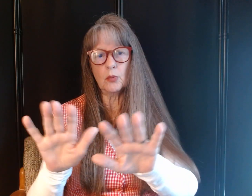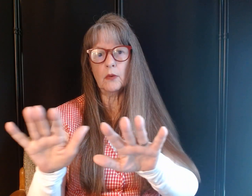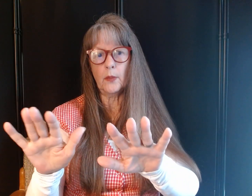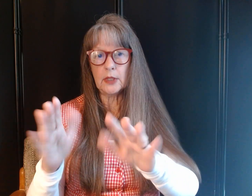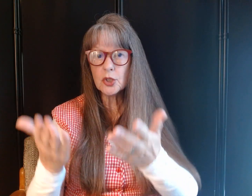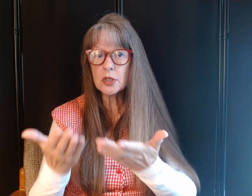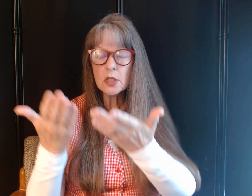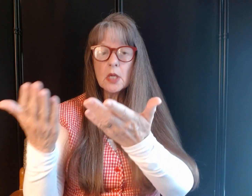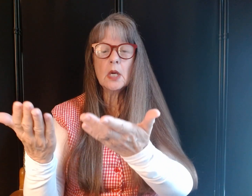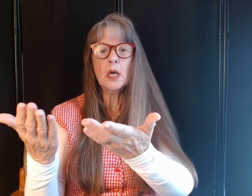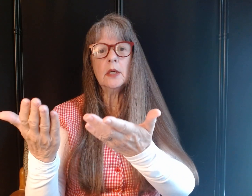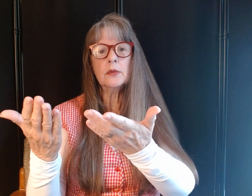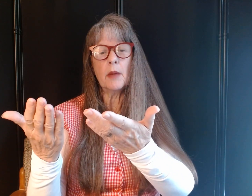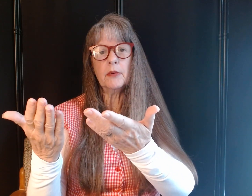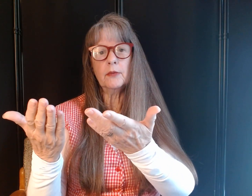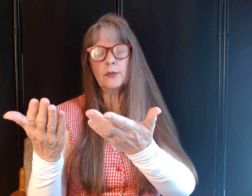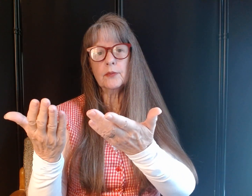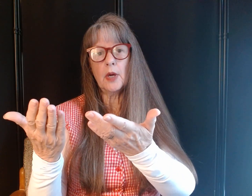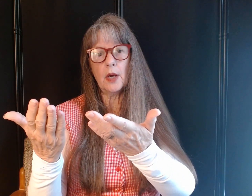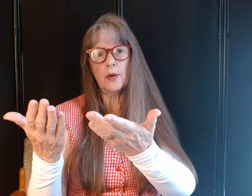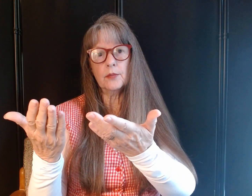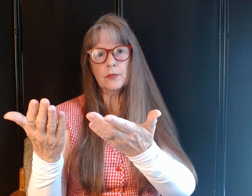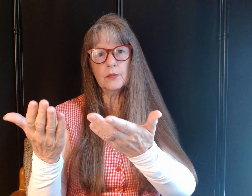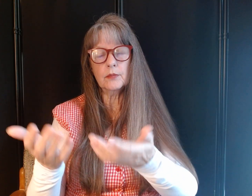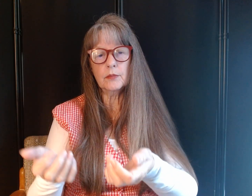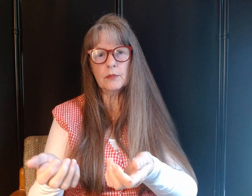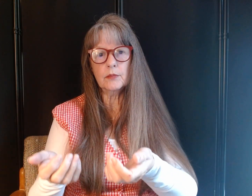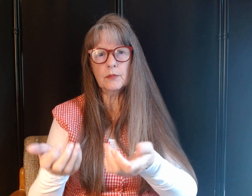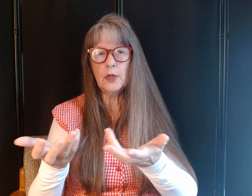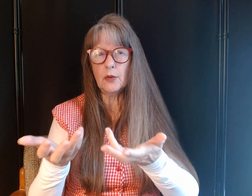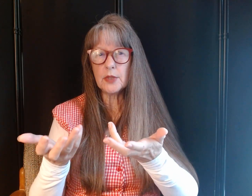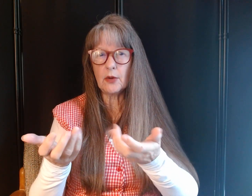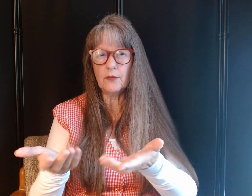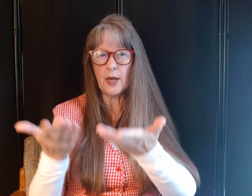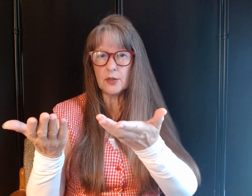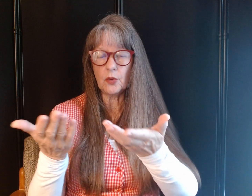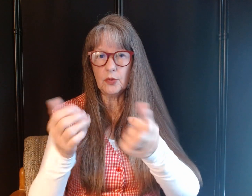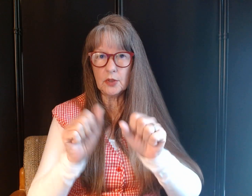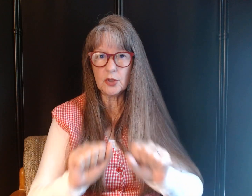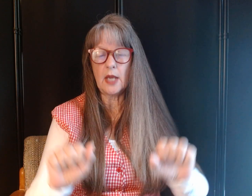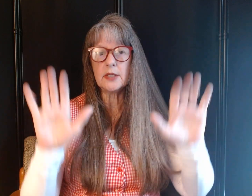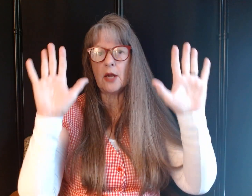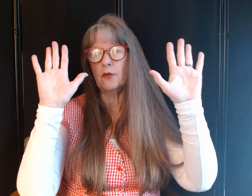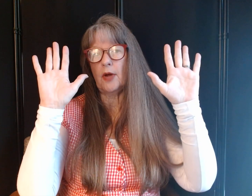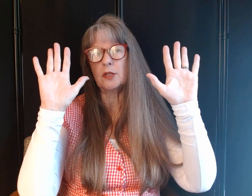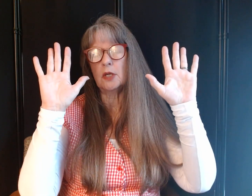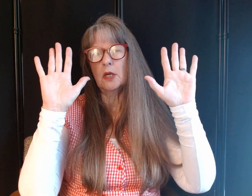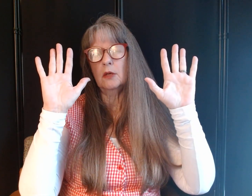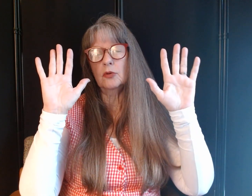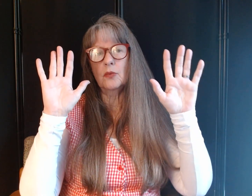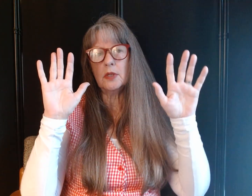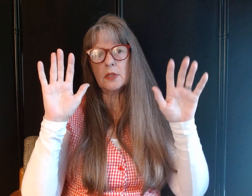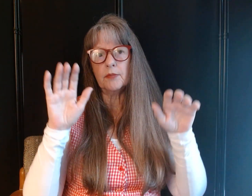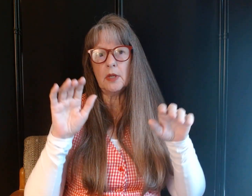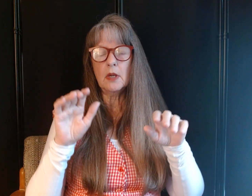more religious type of um, sacrifice, or you can just I sacrificed doing something.